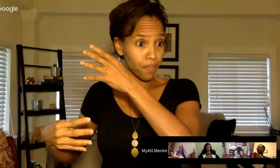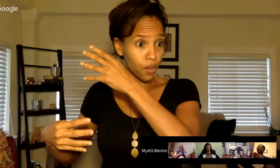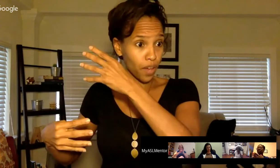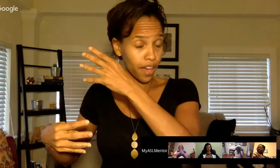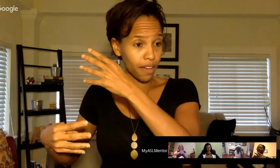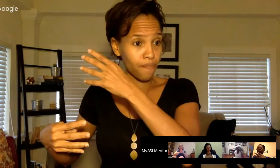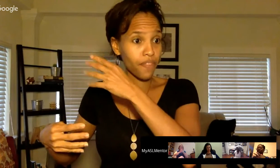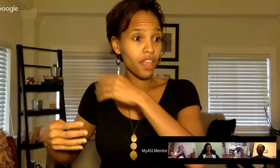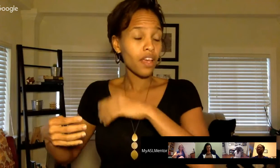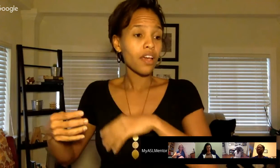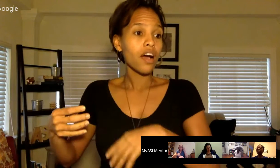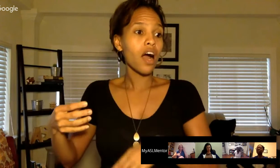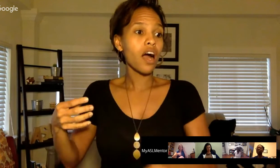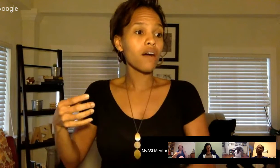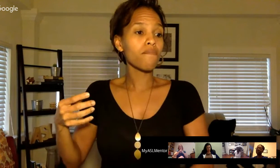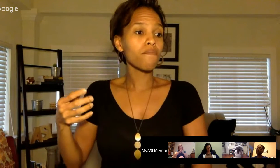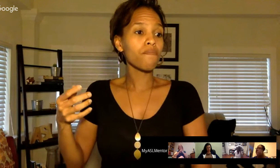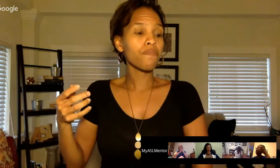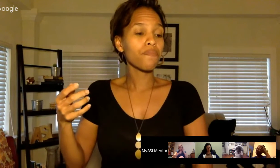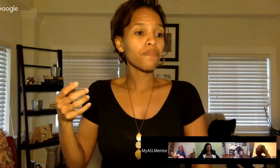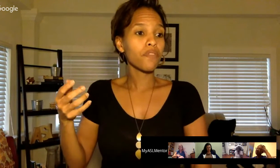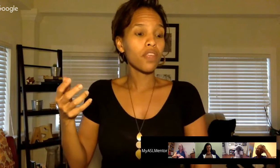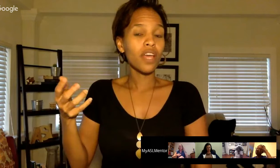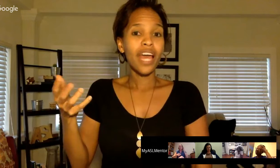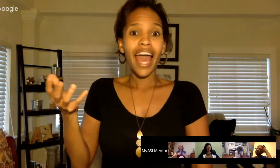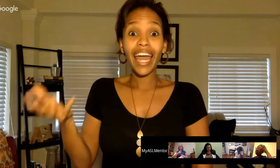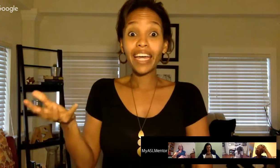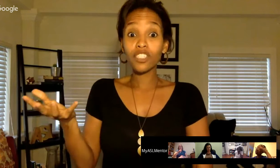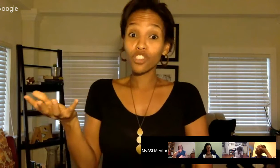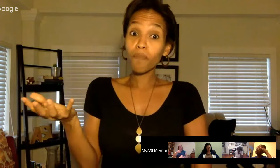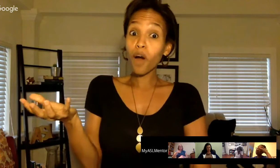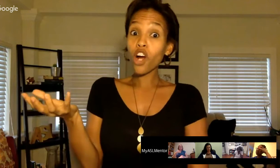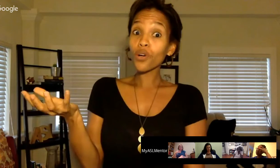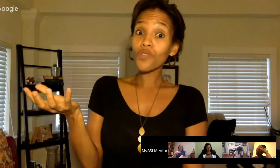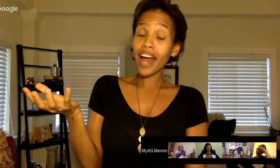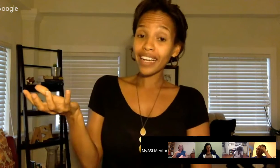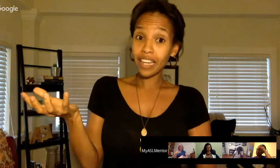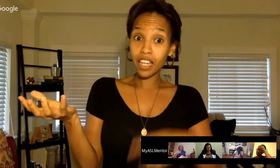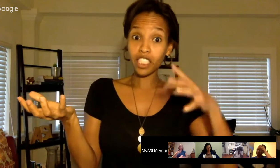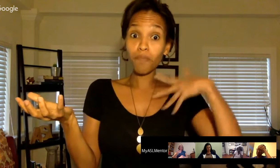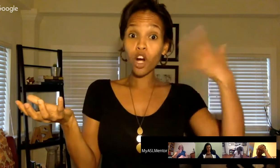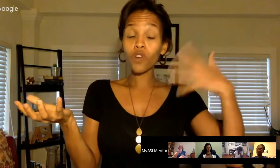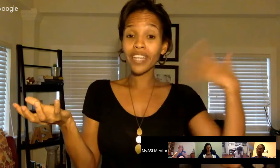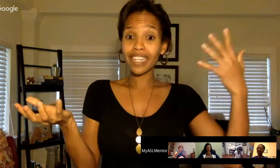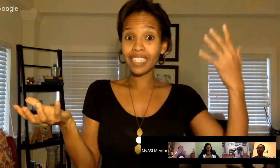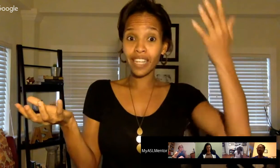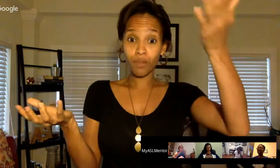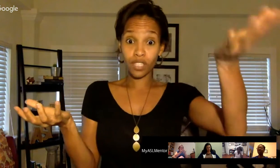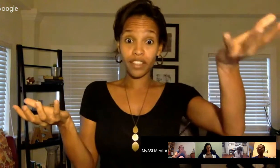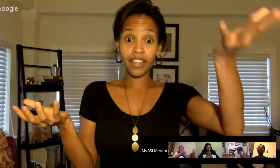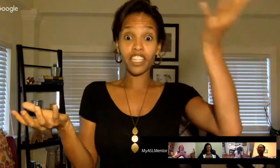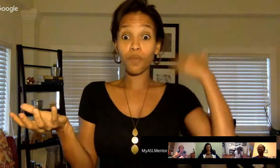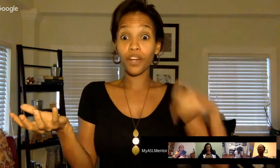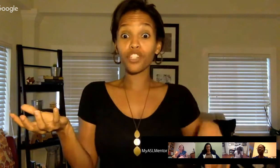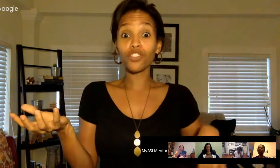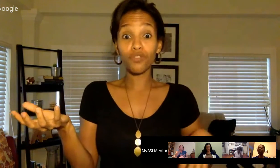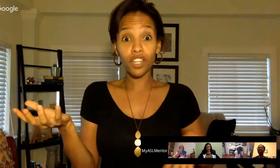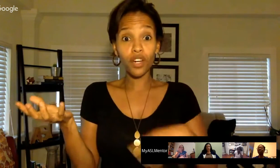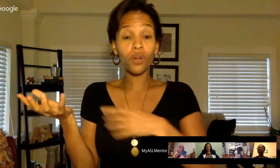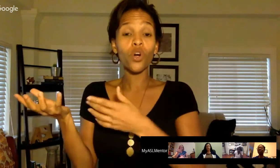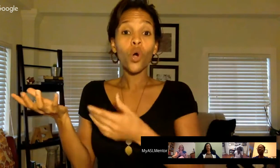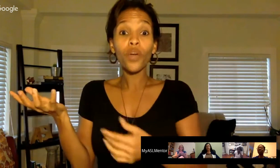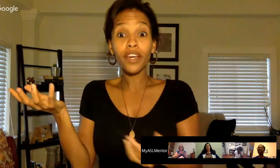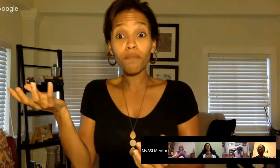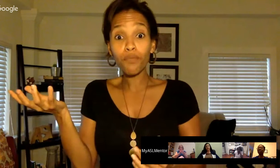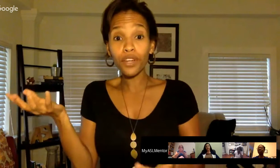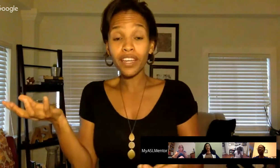them, okay? And to borrow that, and to borrow the idea that was in the inspiration